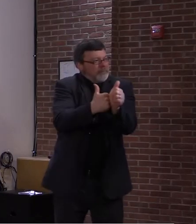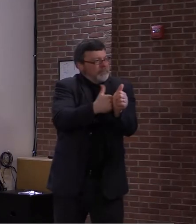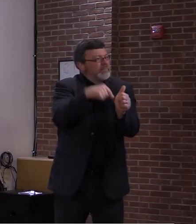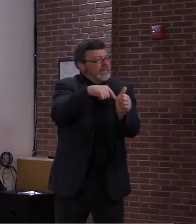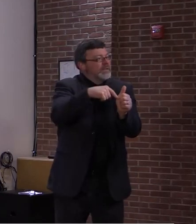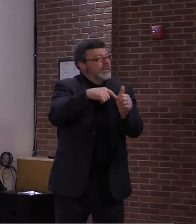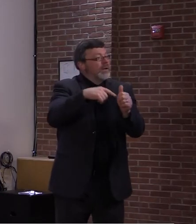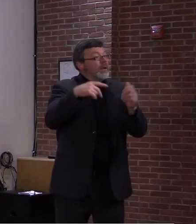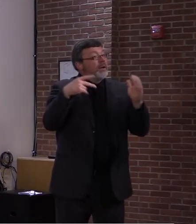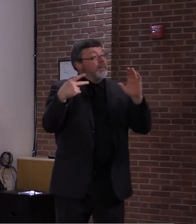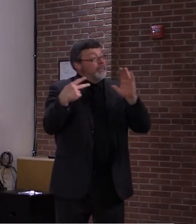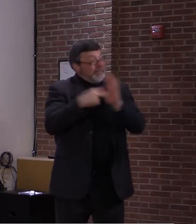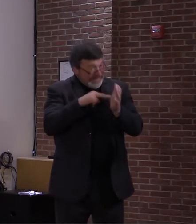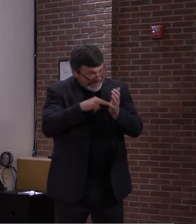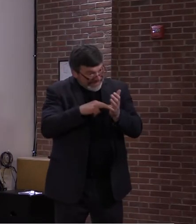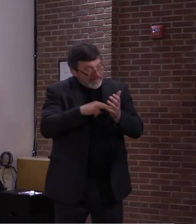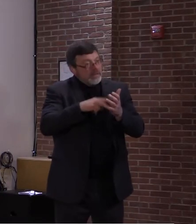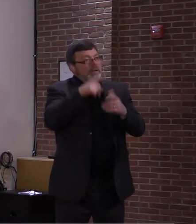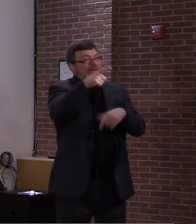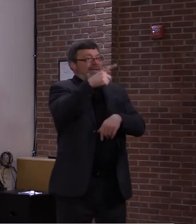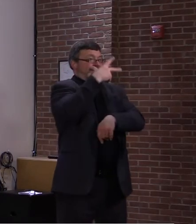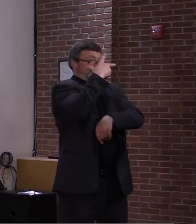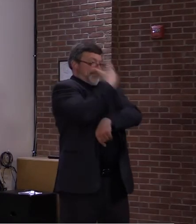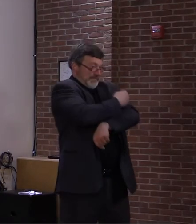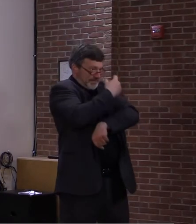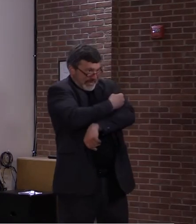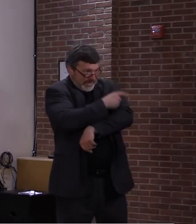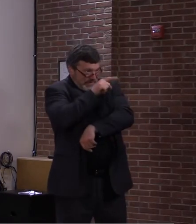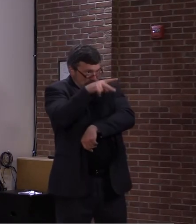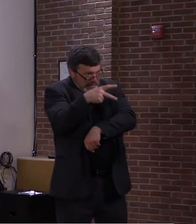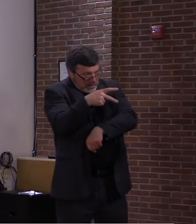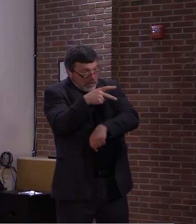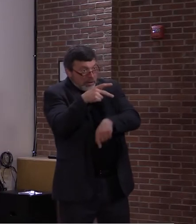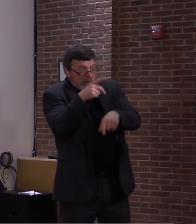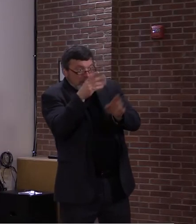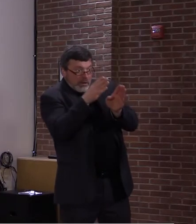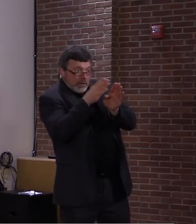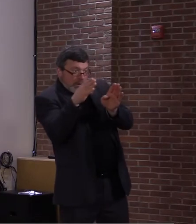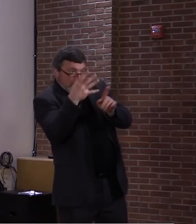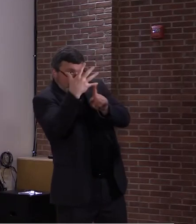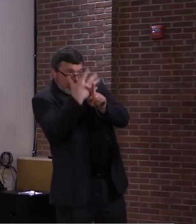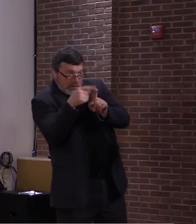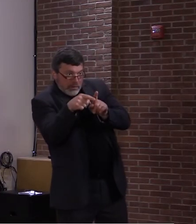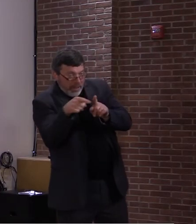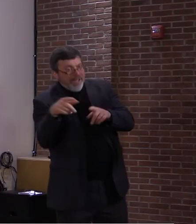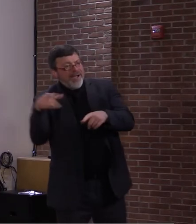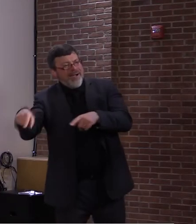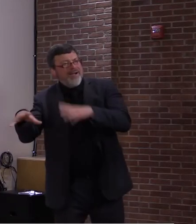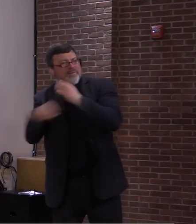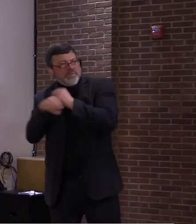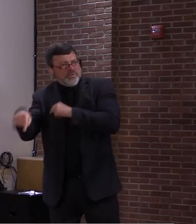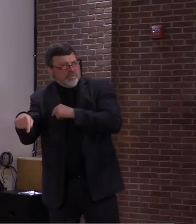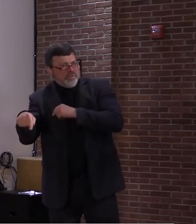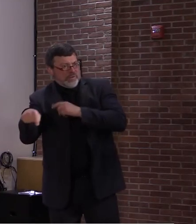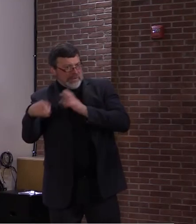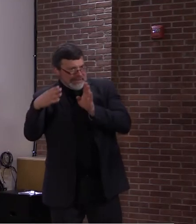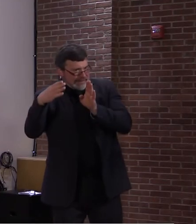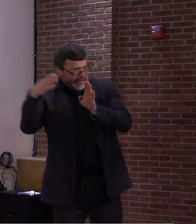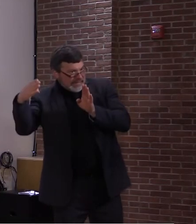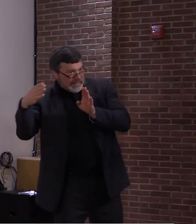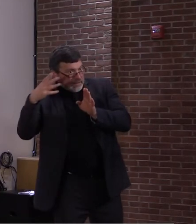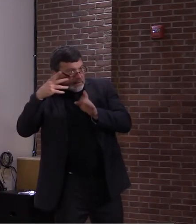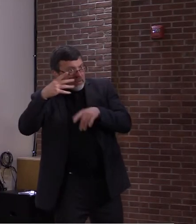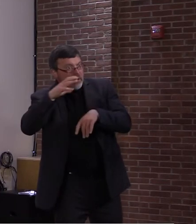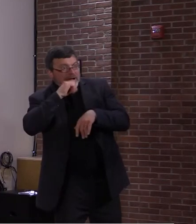So that's one important criteria. The booster is what's protecting the majority of people from ending up in the